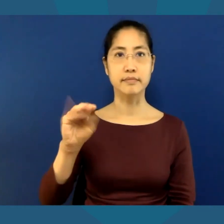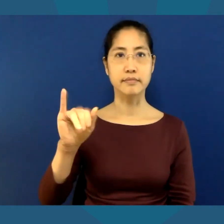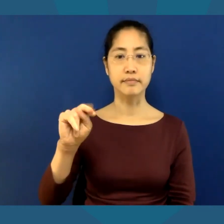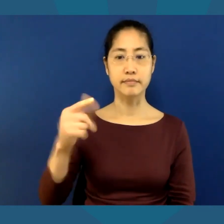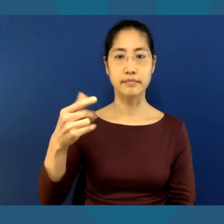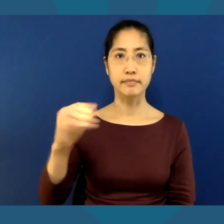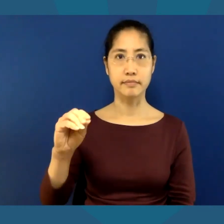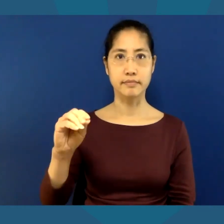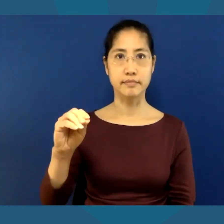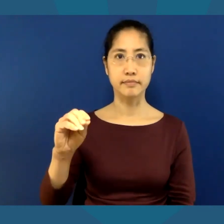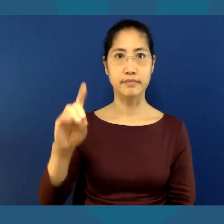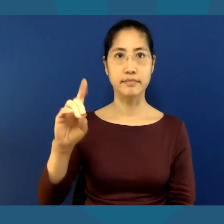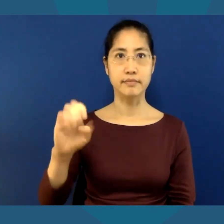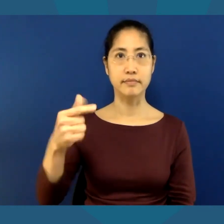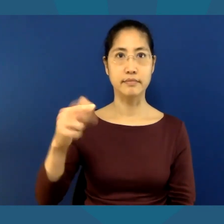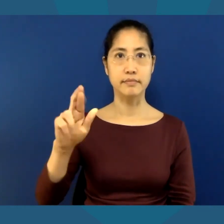Domingo de Grazia.